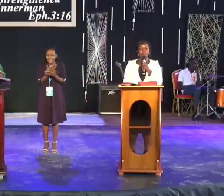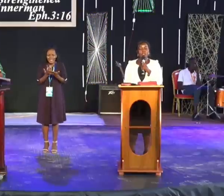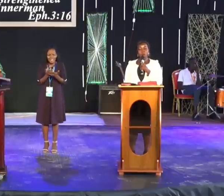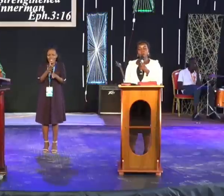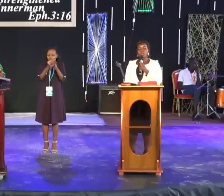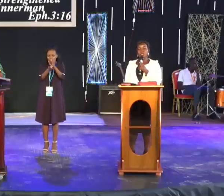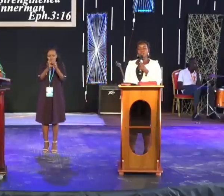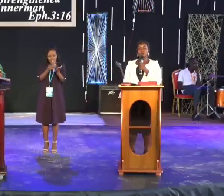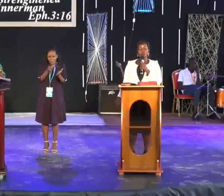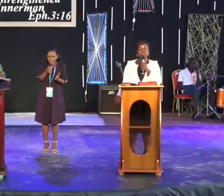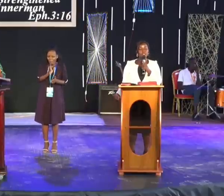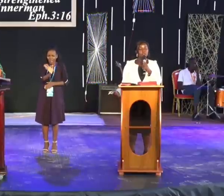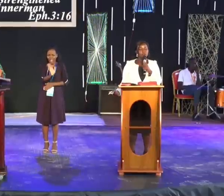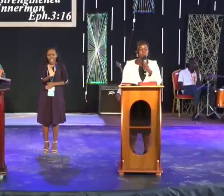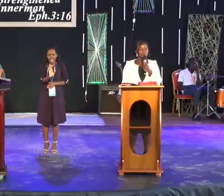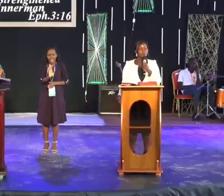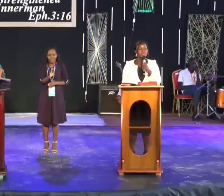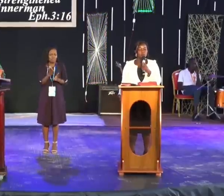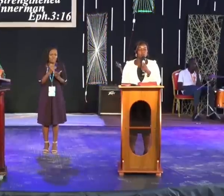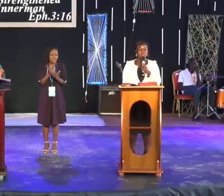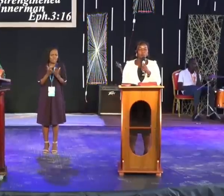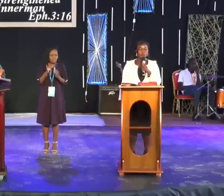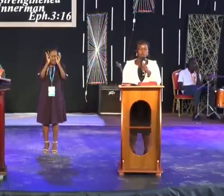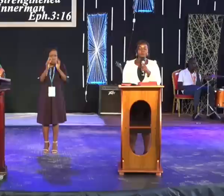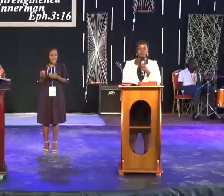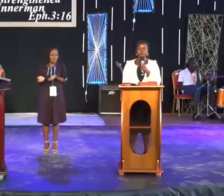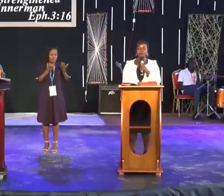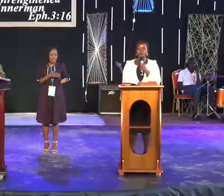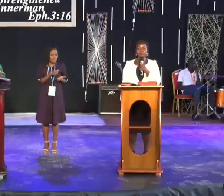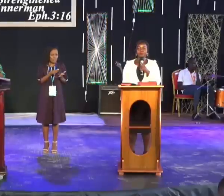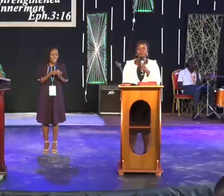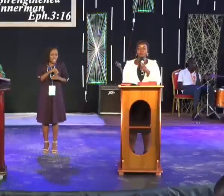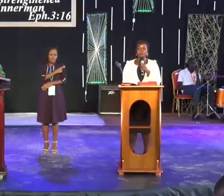He always kept on saying, don't get to Zimbi money to treat me.